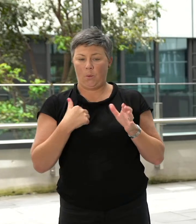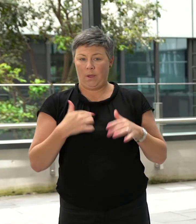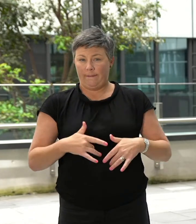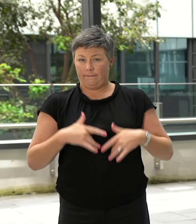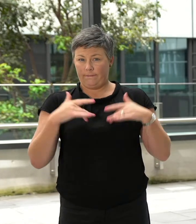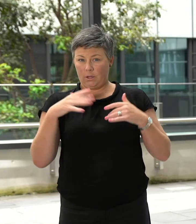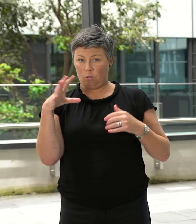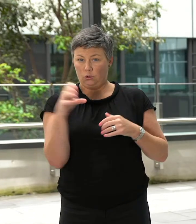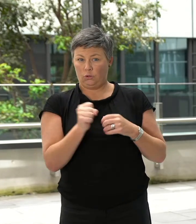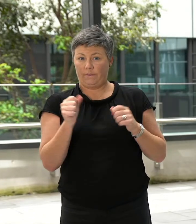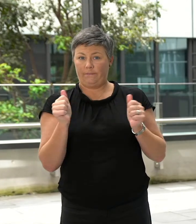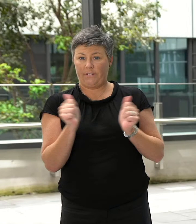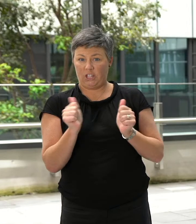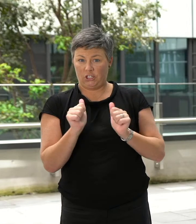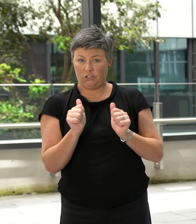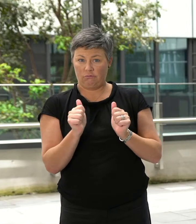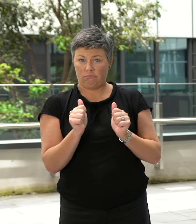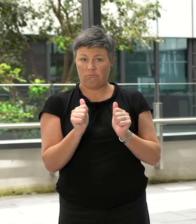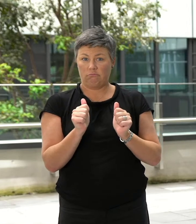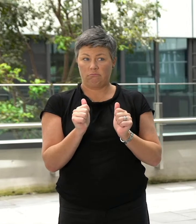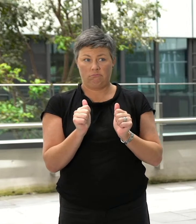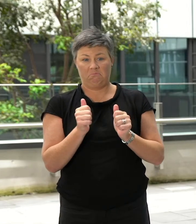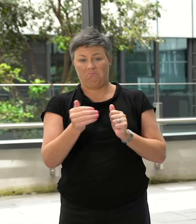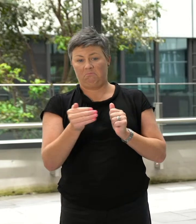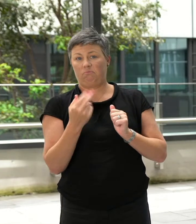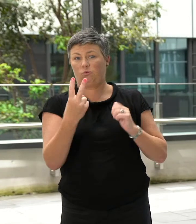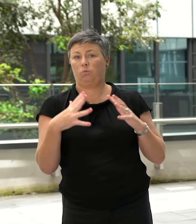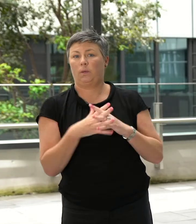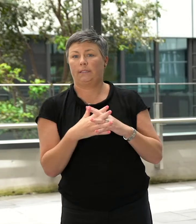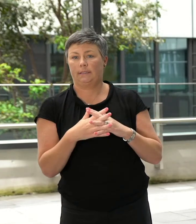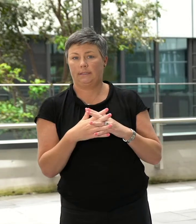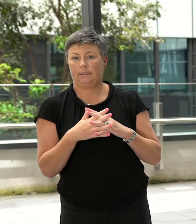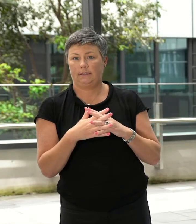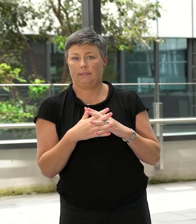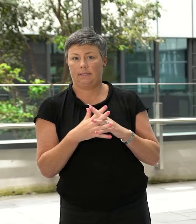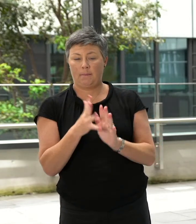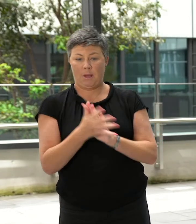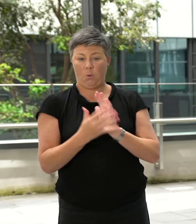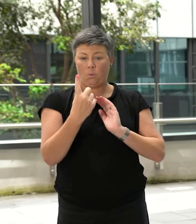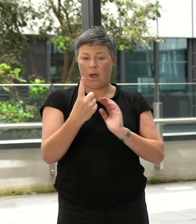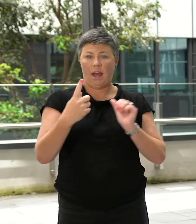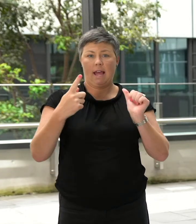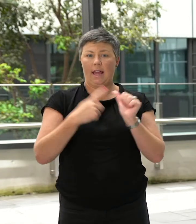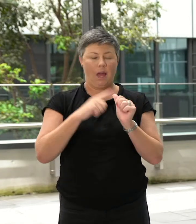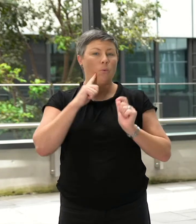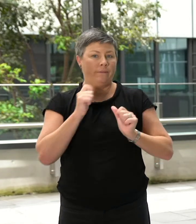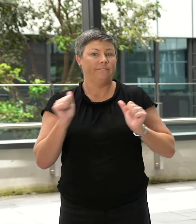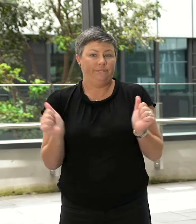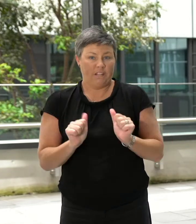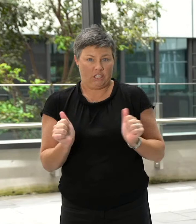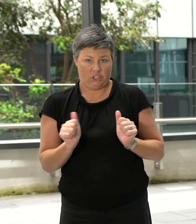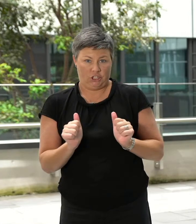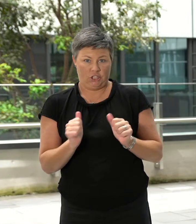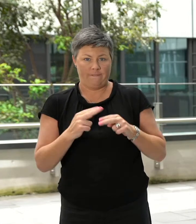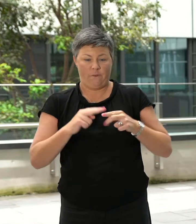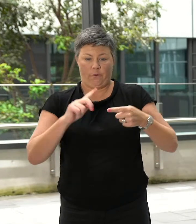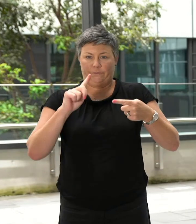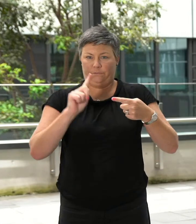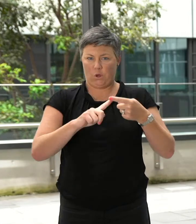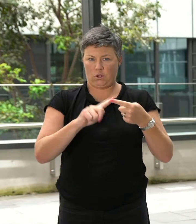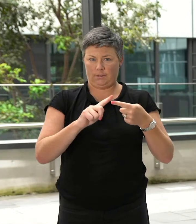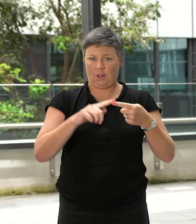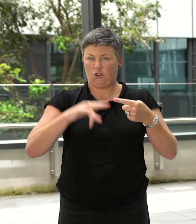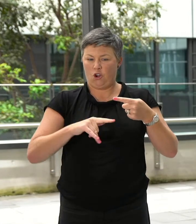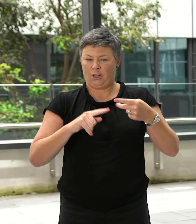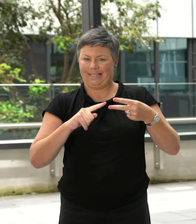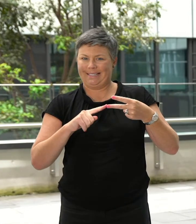having everyone in 1A done within a fortnight. So everyone in 1A will be done within a fortnight for their first vaccination. So